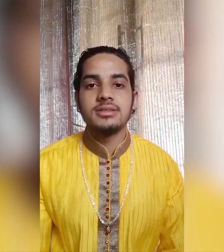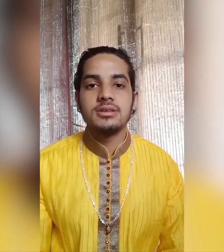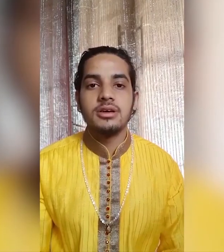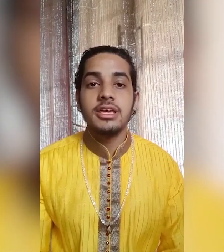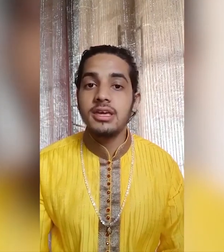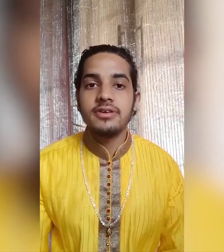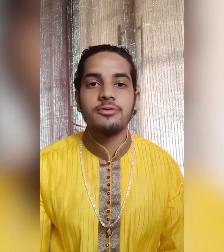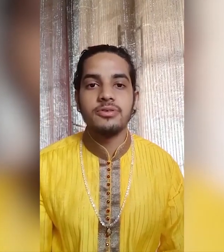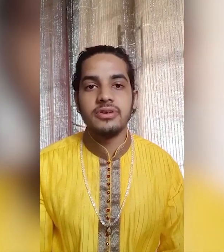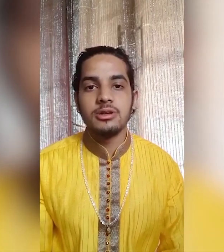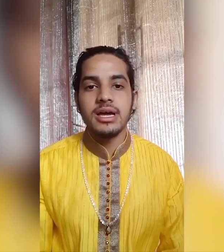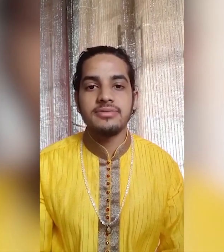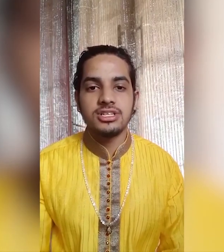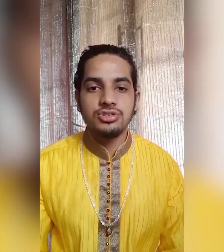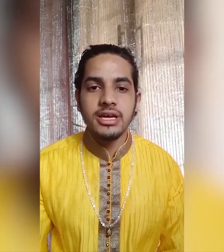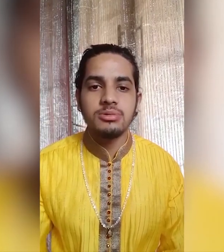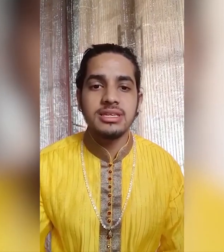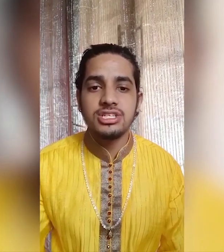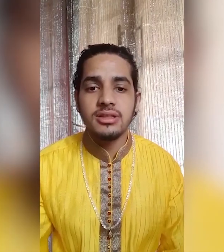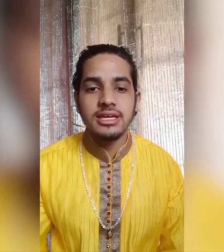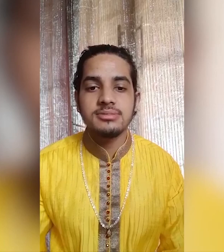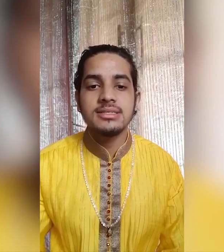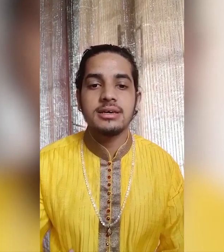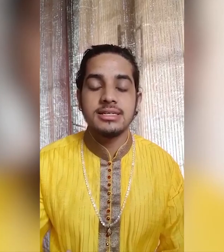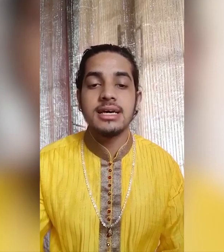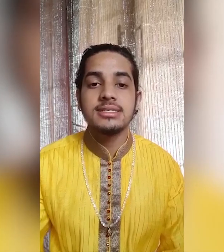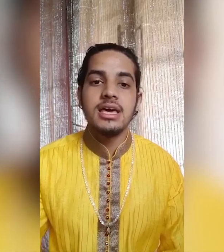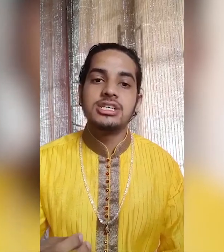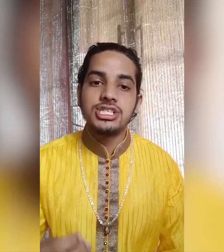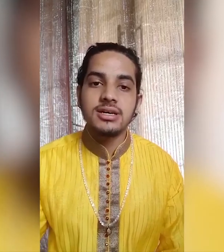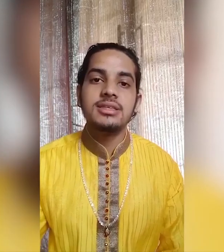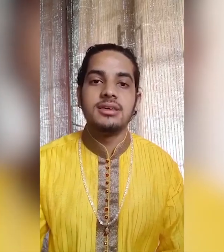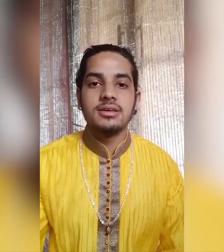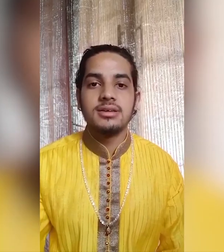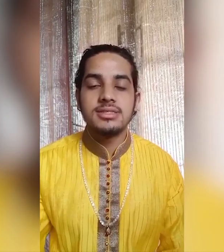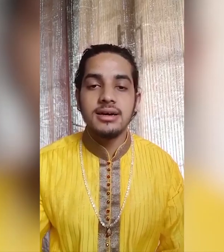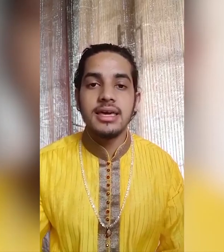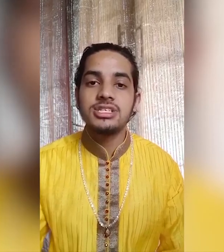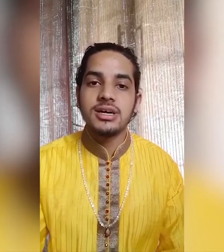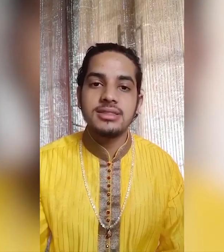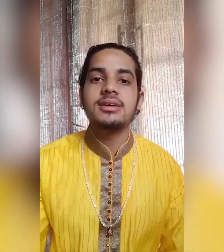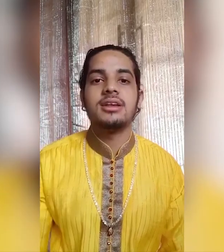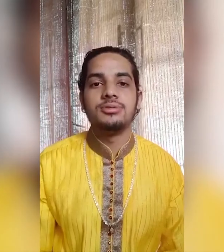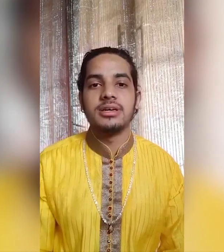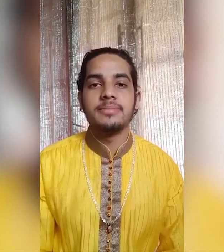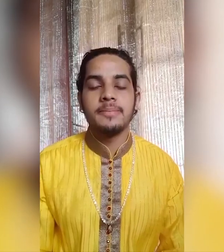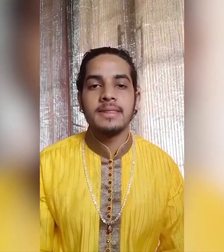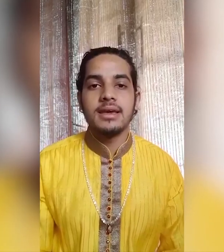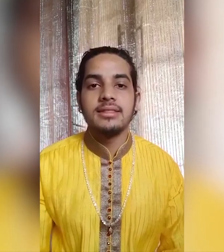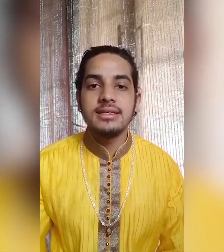movement, even if we fail, we have that strength within each other. That it says, Shakti. Sanghe Shakti Kali